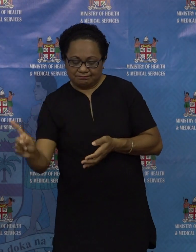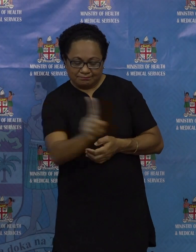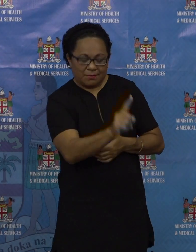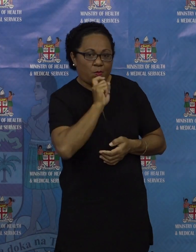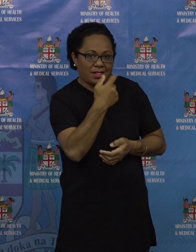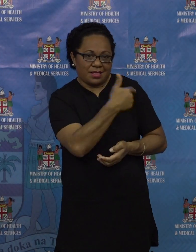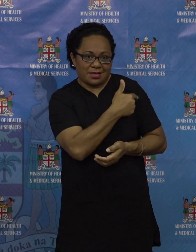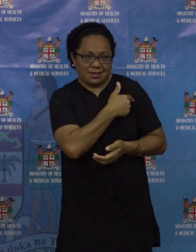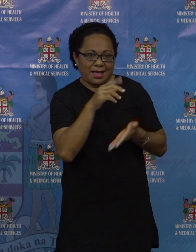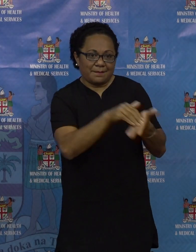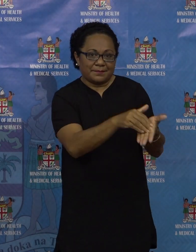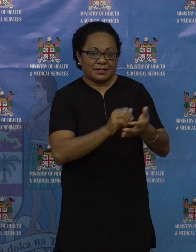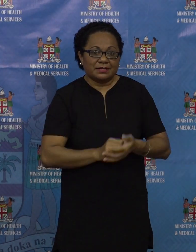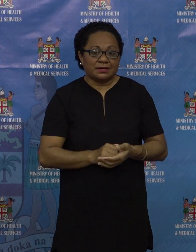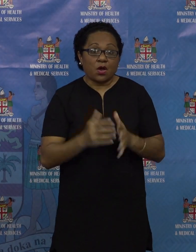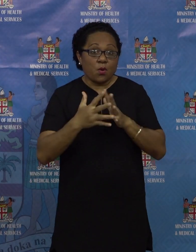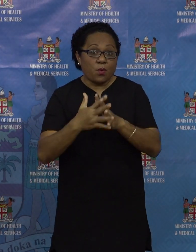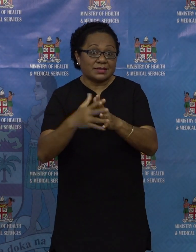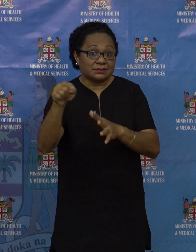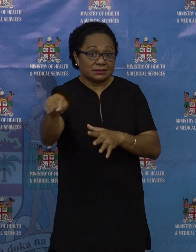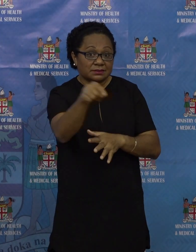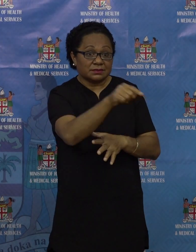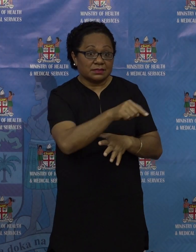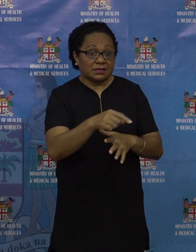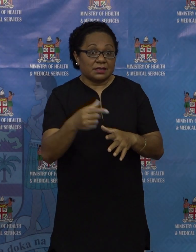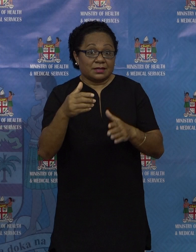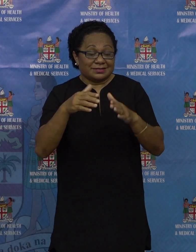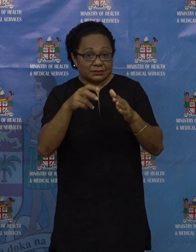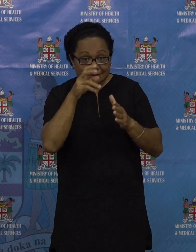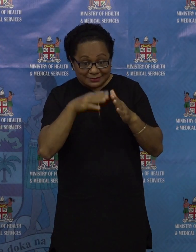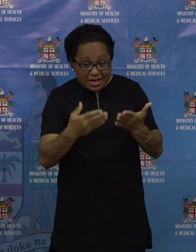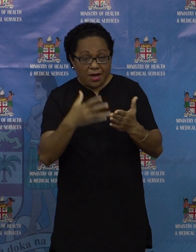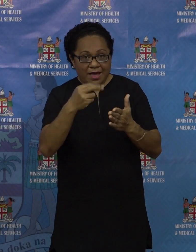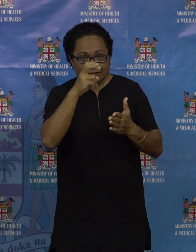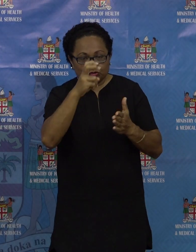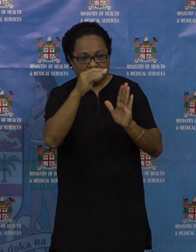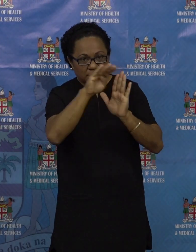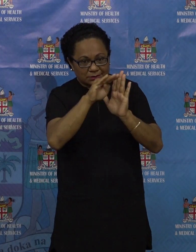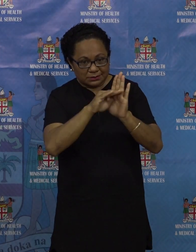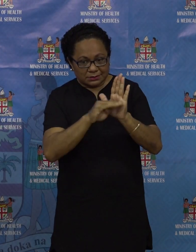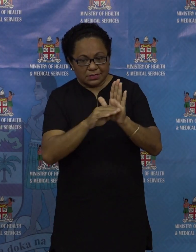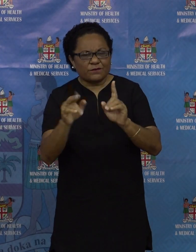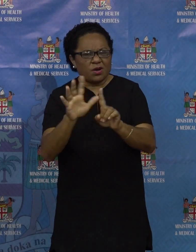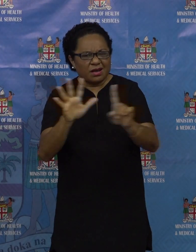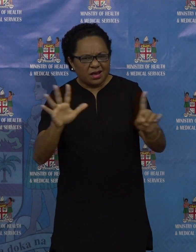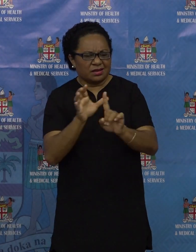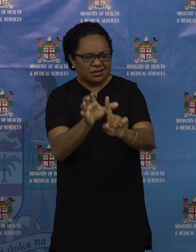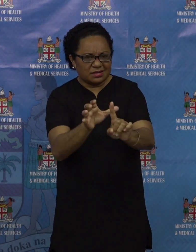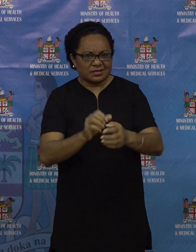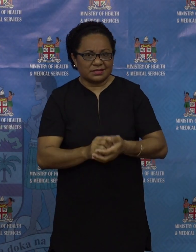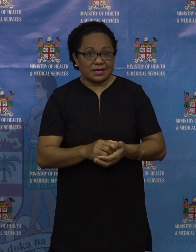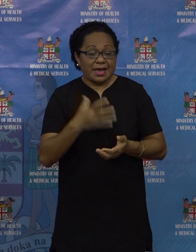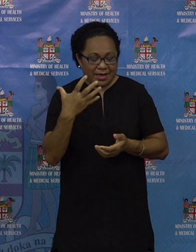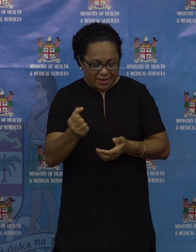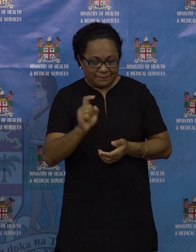In the Central Division, we've also strengthened our home isolation admission and discharge protocol to ensure that our data that we are using to follow up patients who